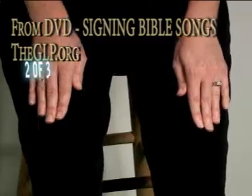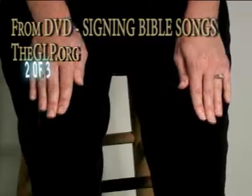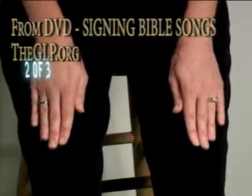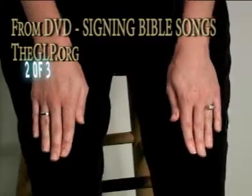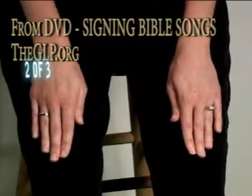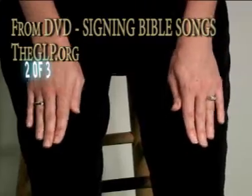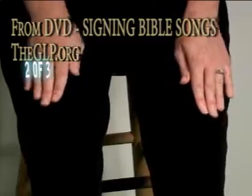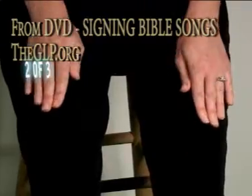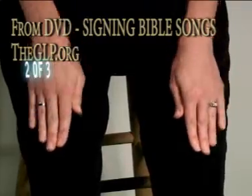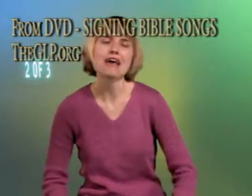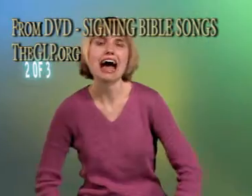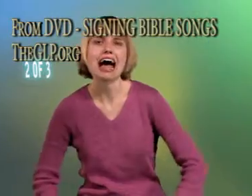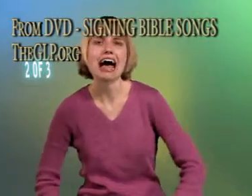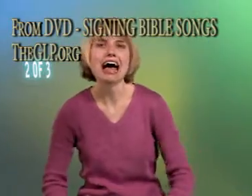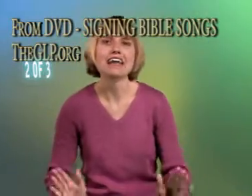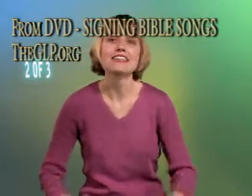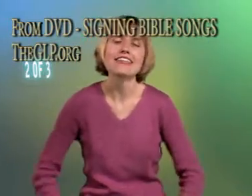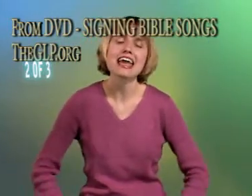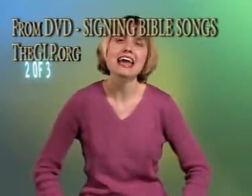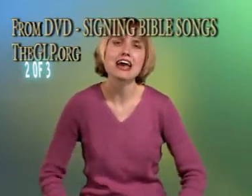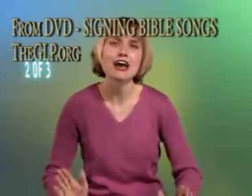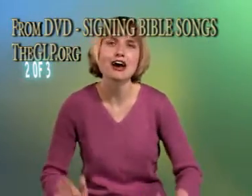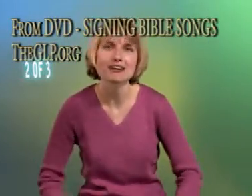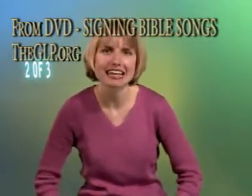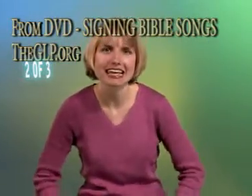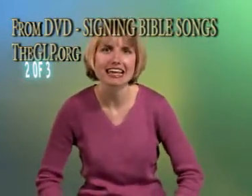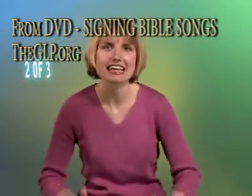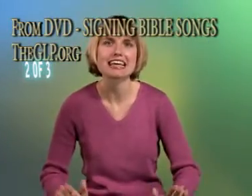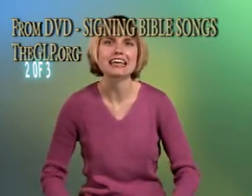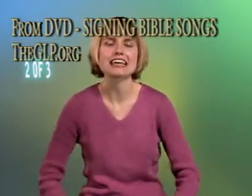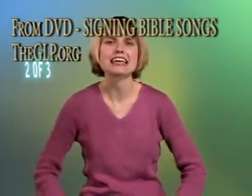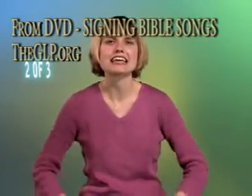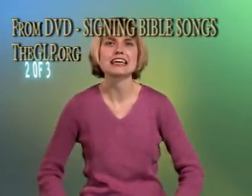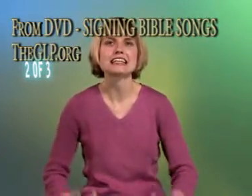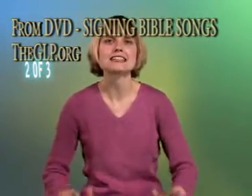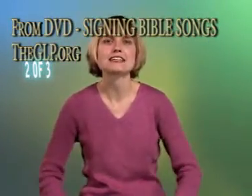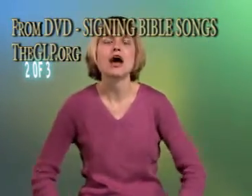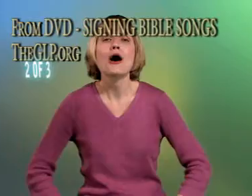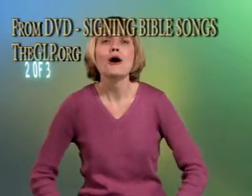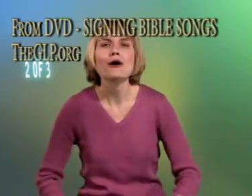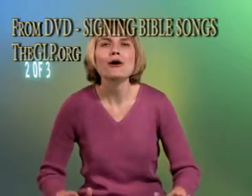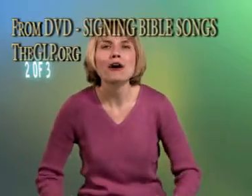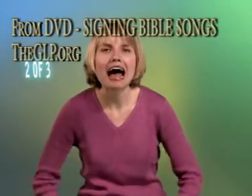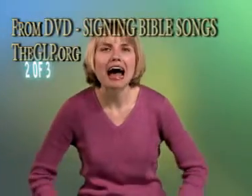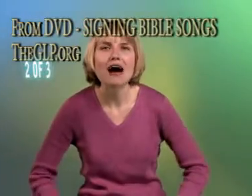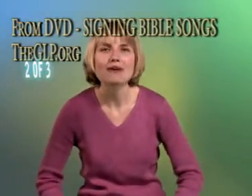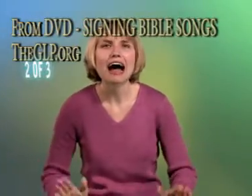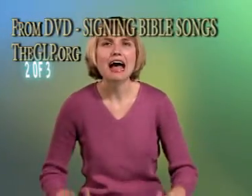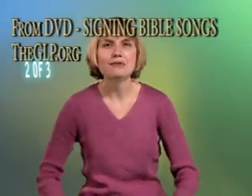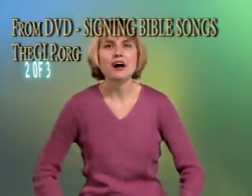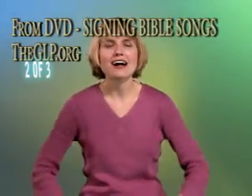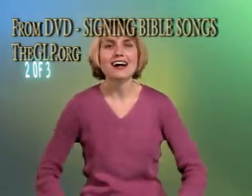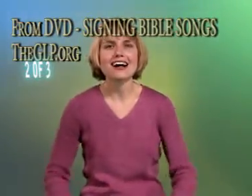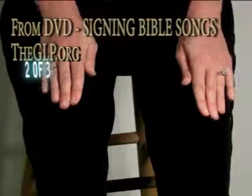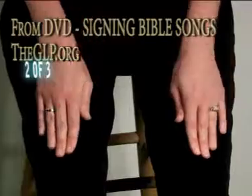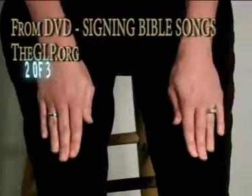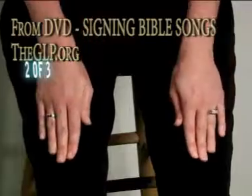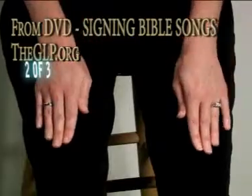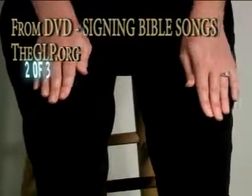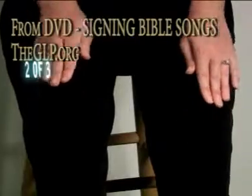saints all pat their knees, oh, how I want to